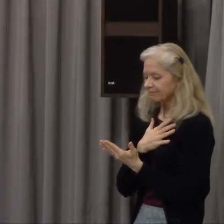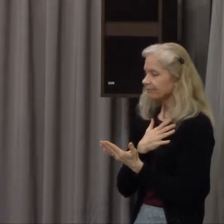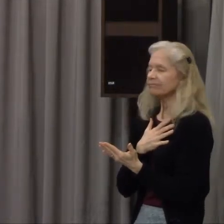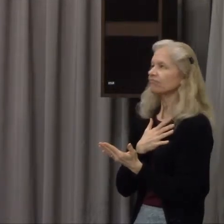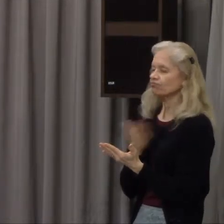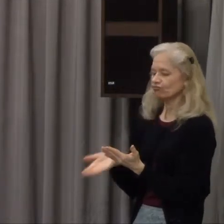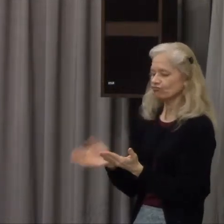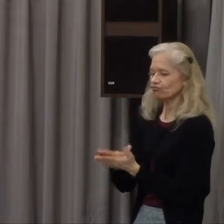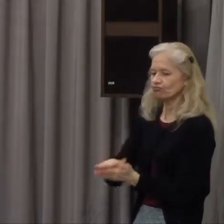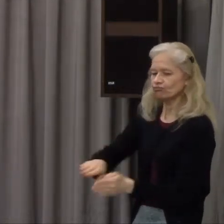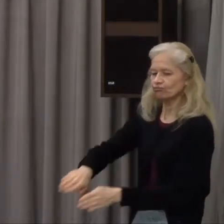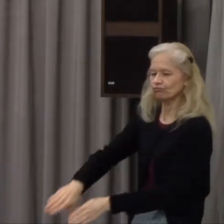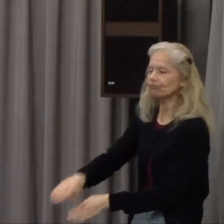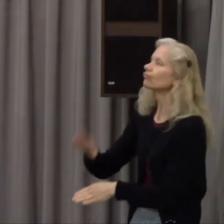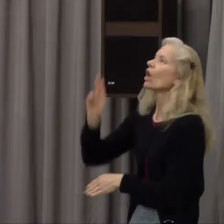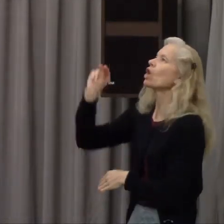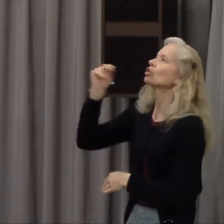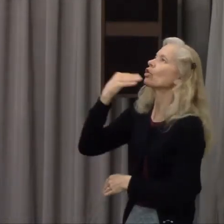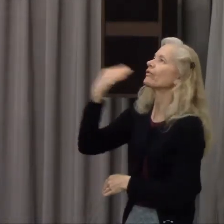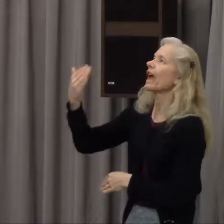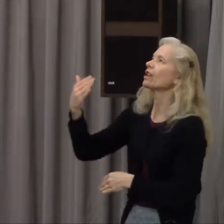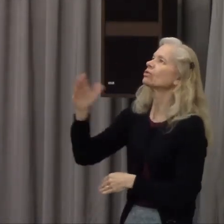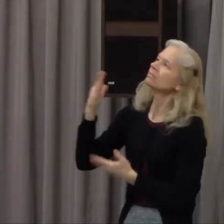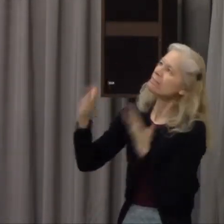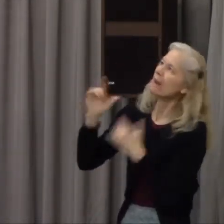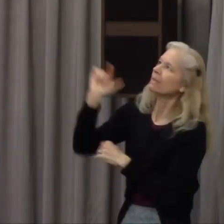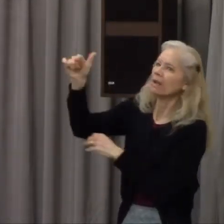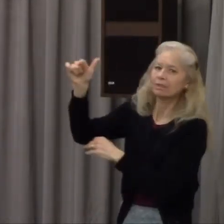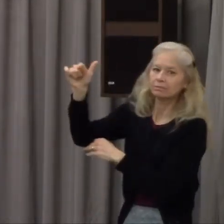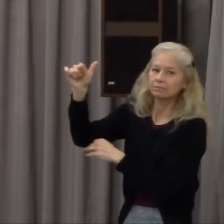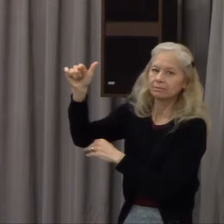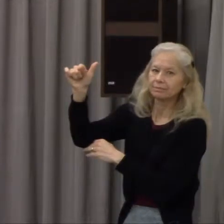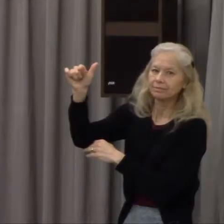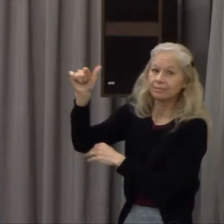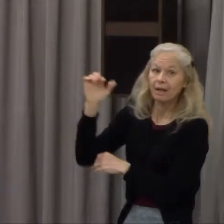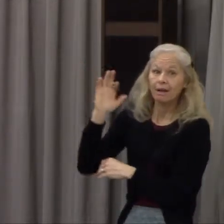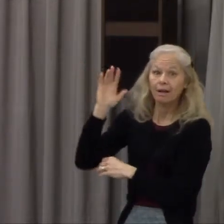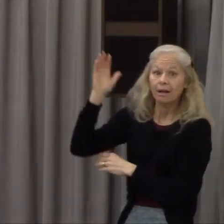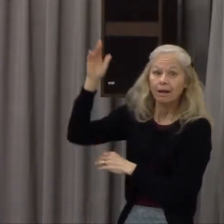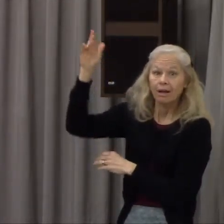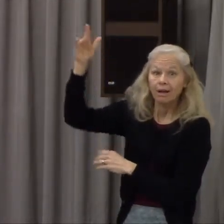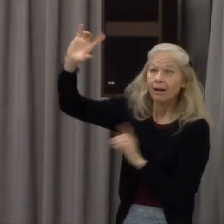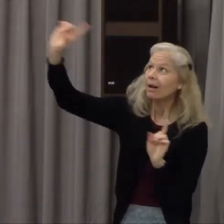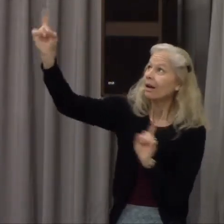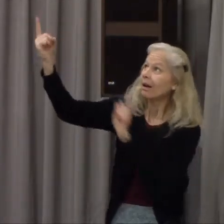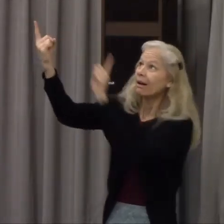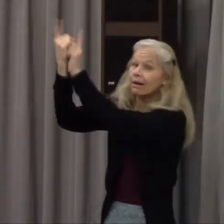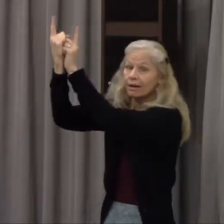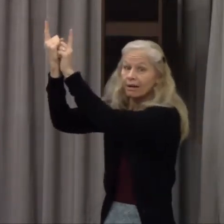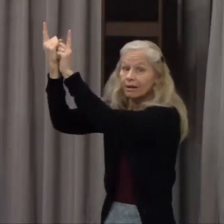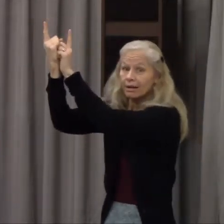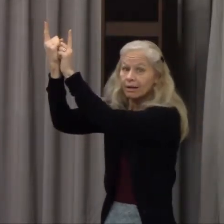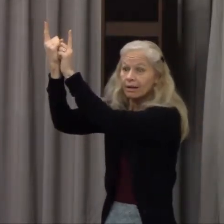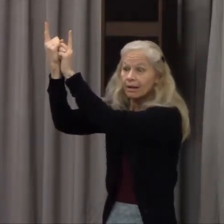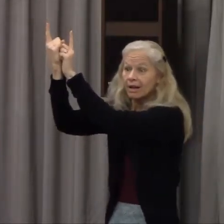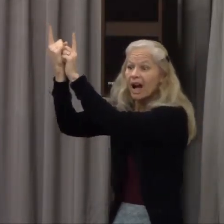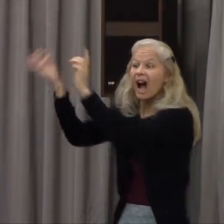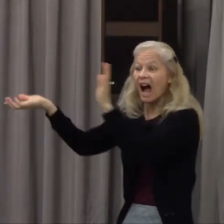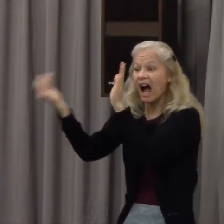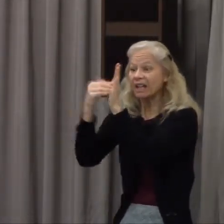away. Maybe I'll come back later. They're going to see this book at the end. They're going to see those words in the end. They're going to come back to